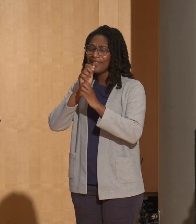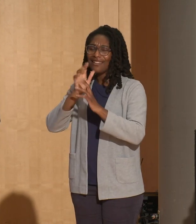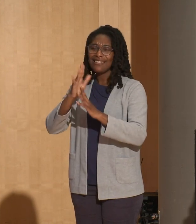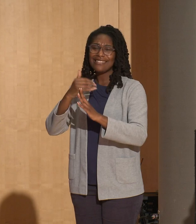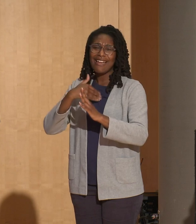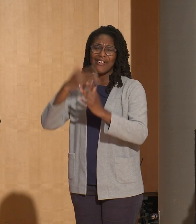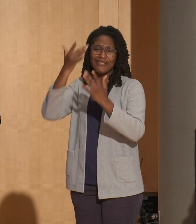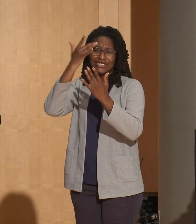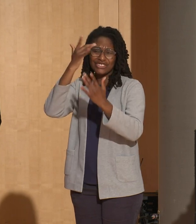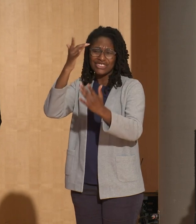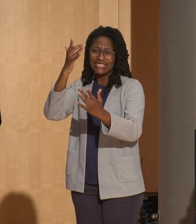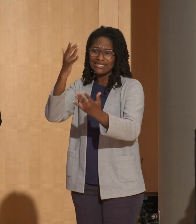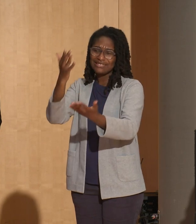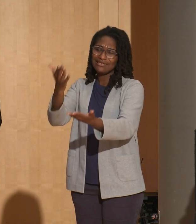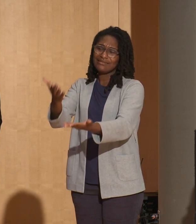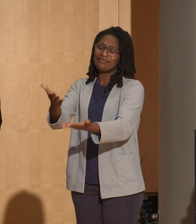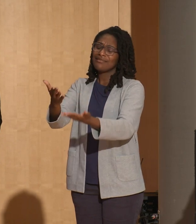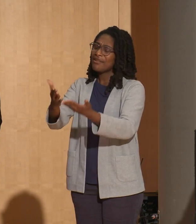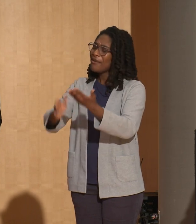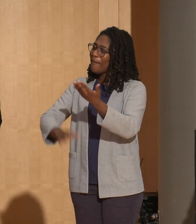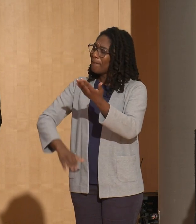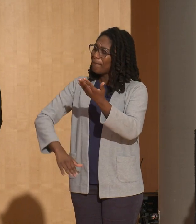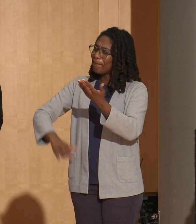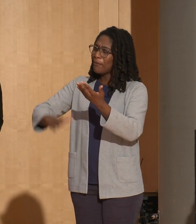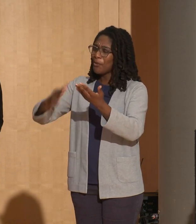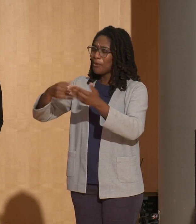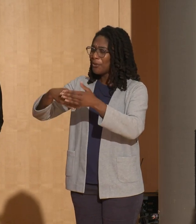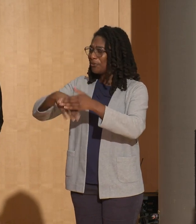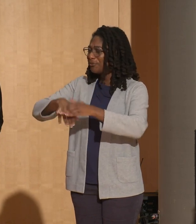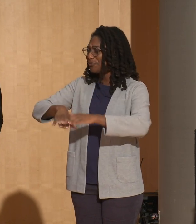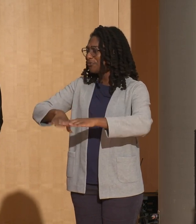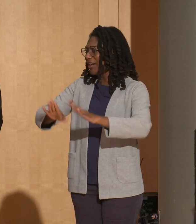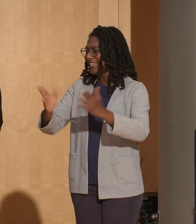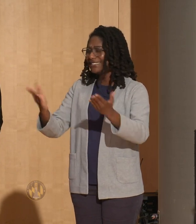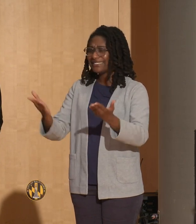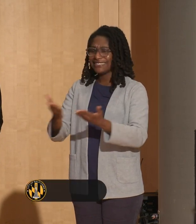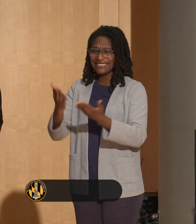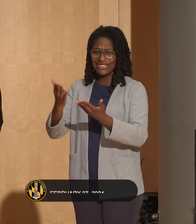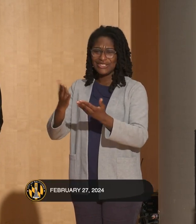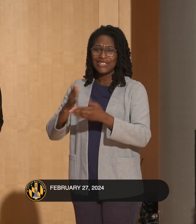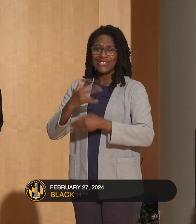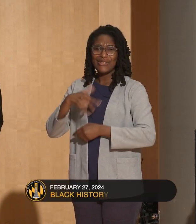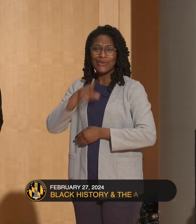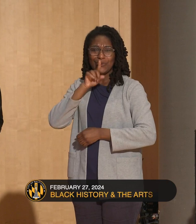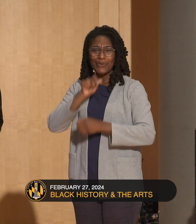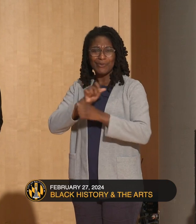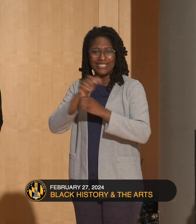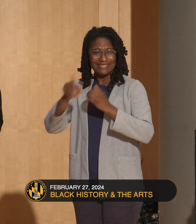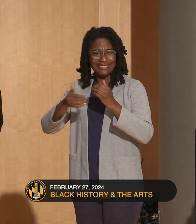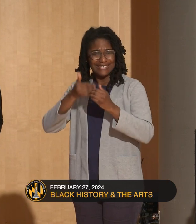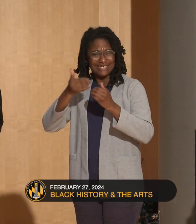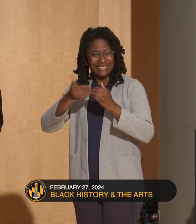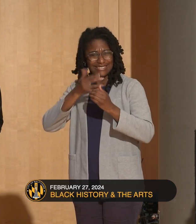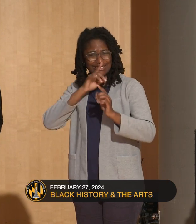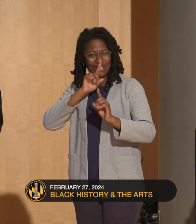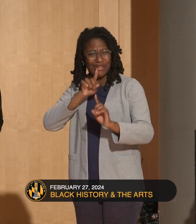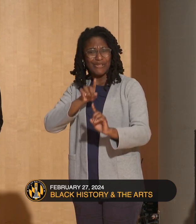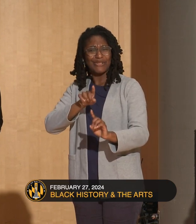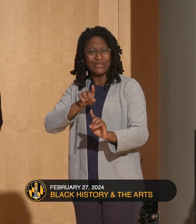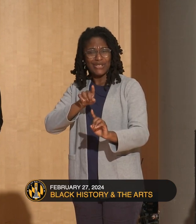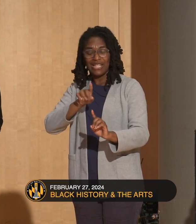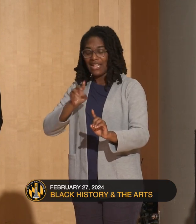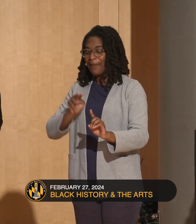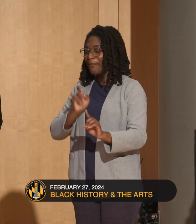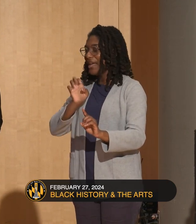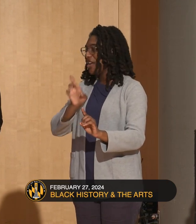just genius that born here, raised here, working here. And so it was really easy to answer